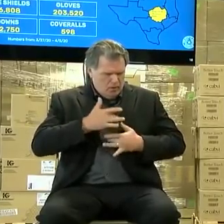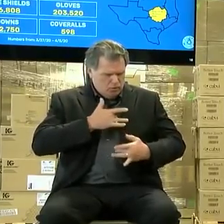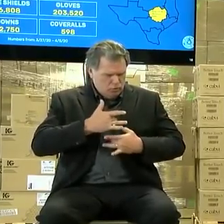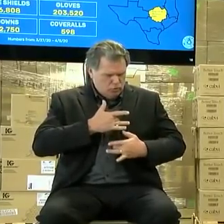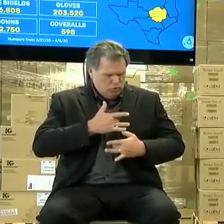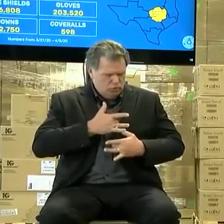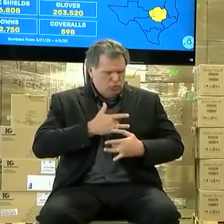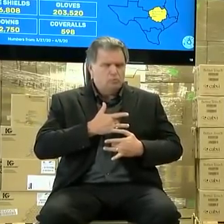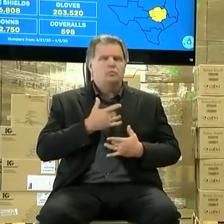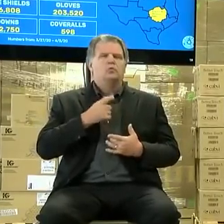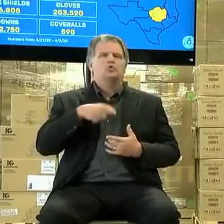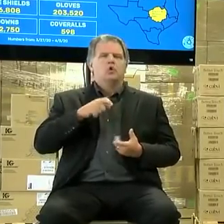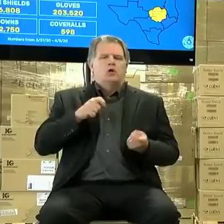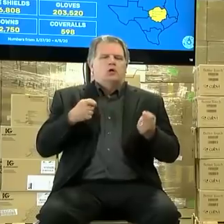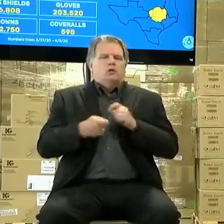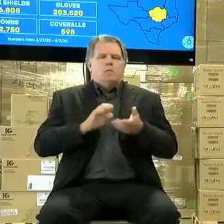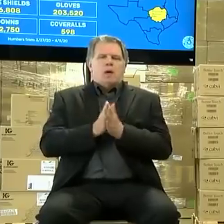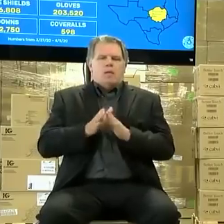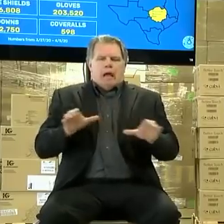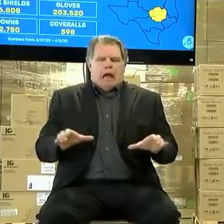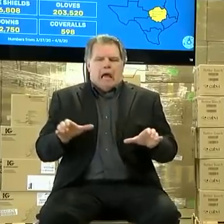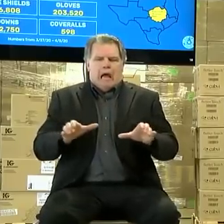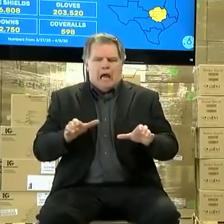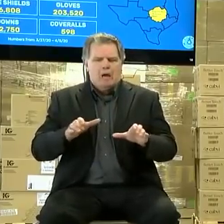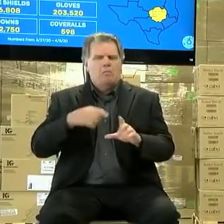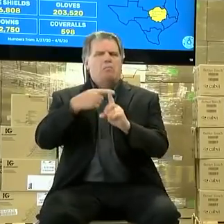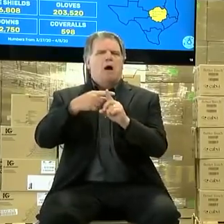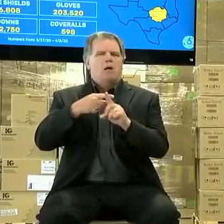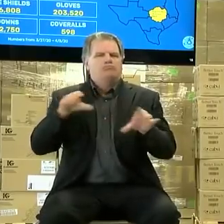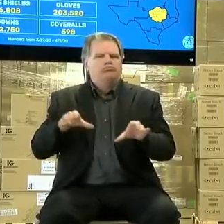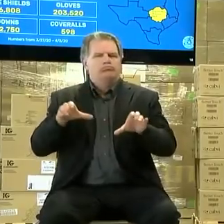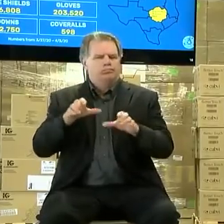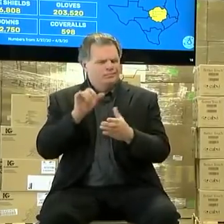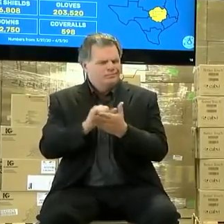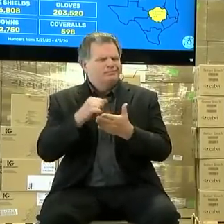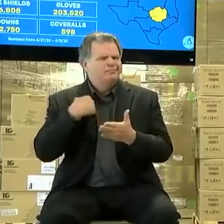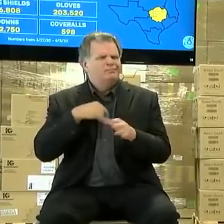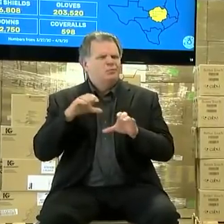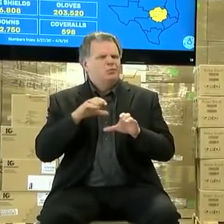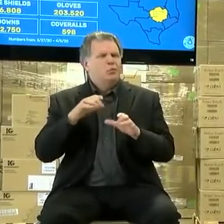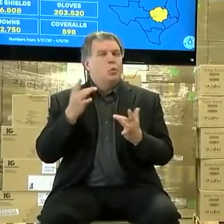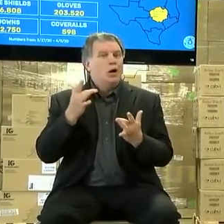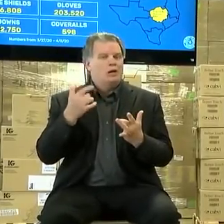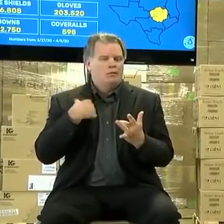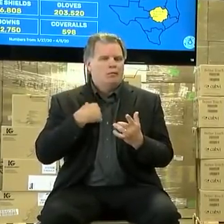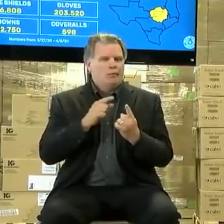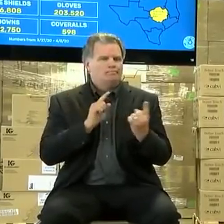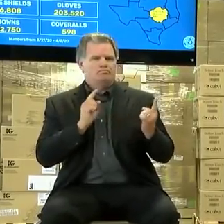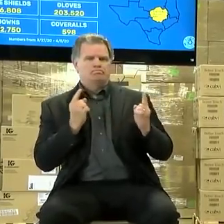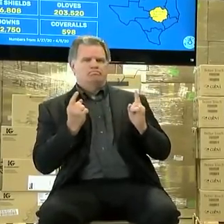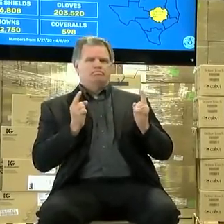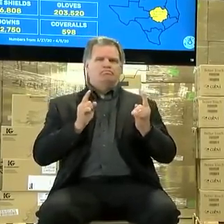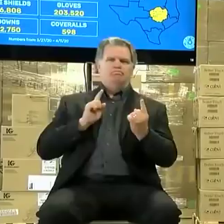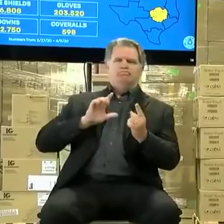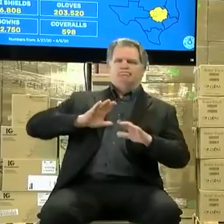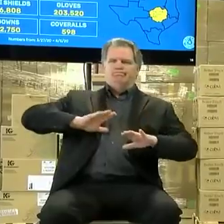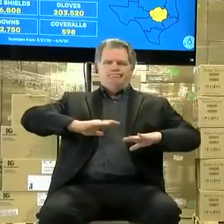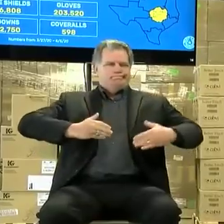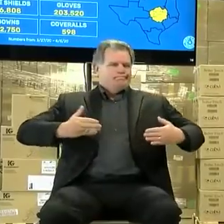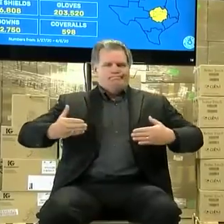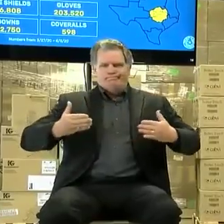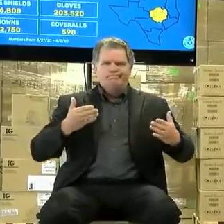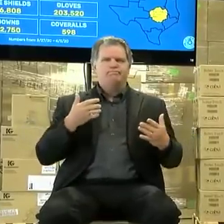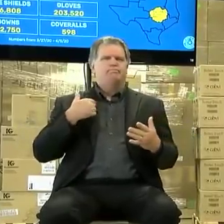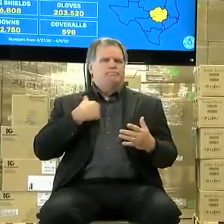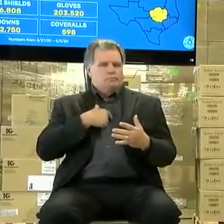useful action. And that is exactly what we've been doing. That is exactly what social distancing is all about. That is exactly what now the recommendation